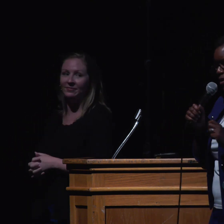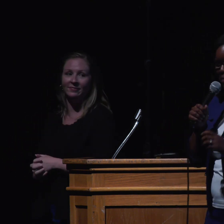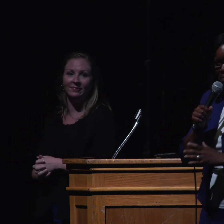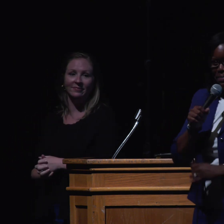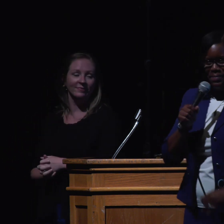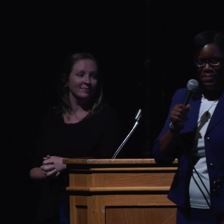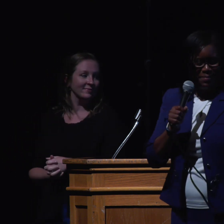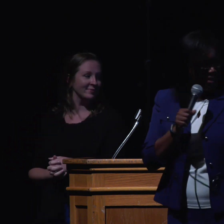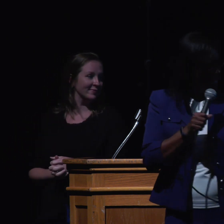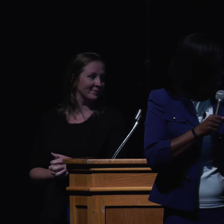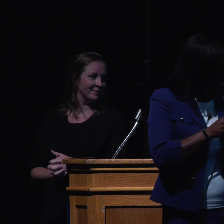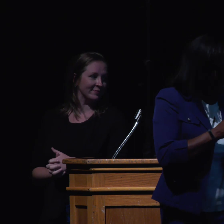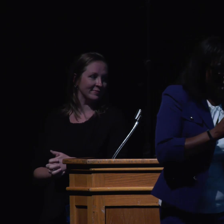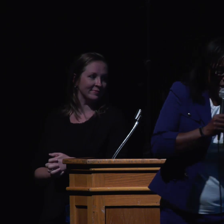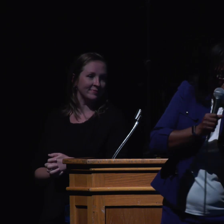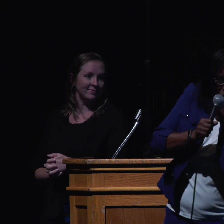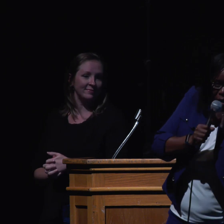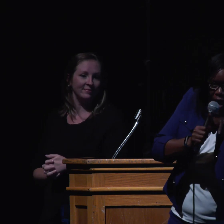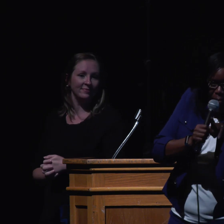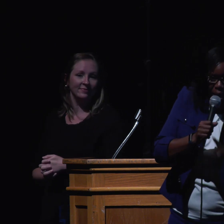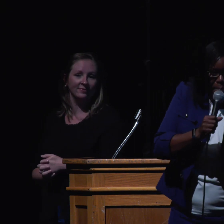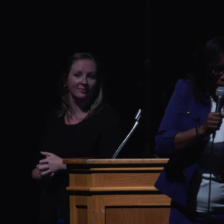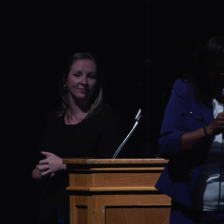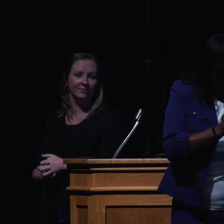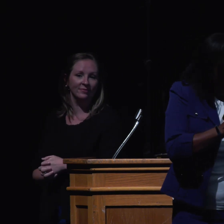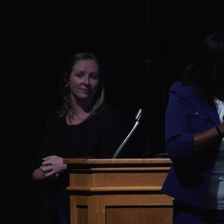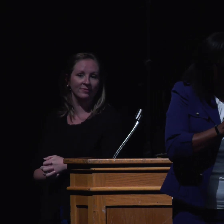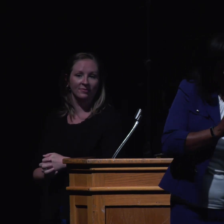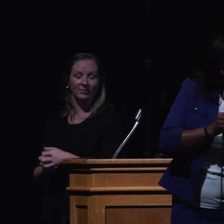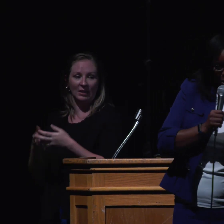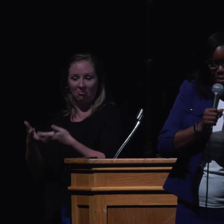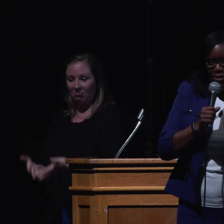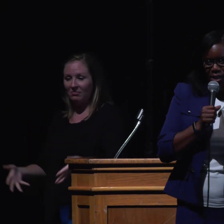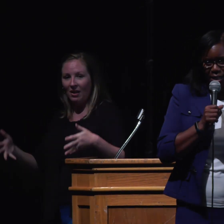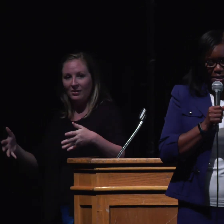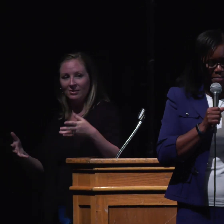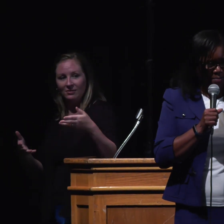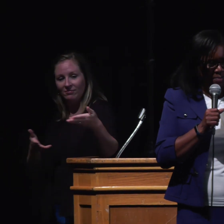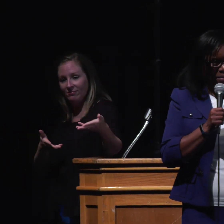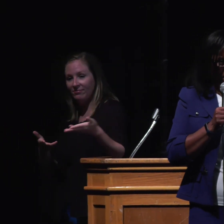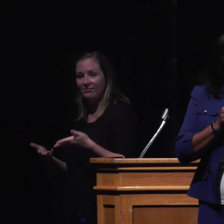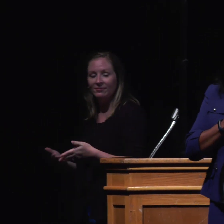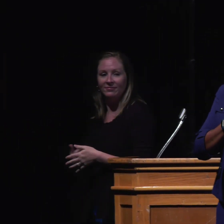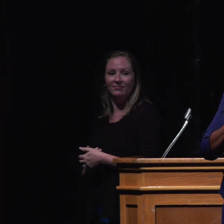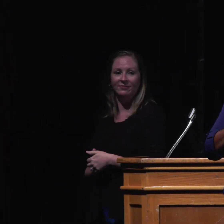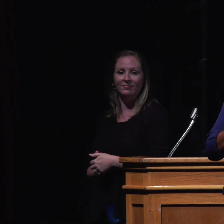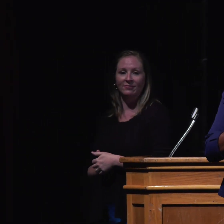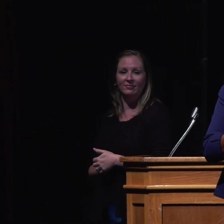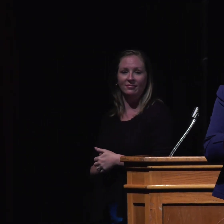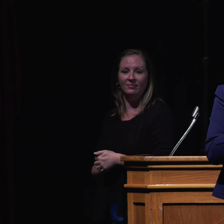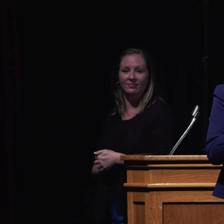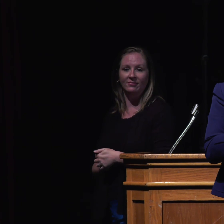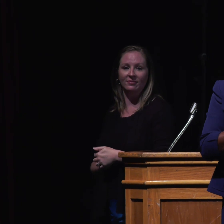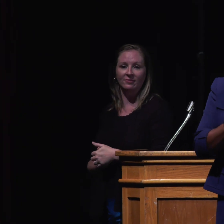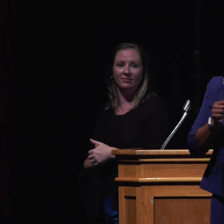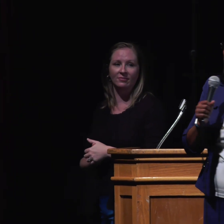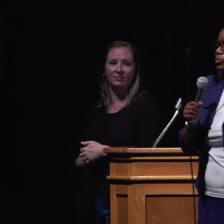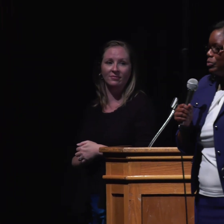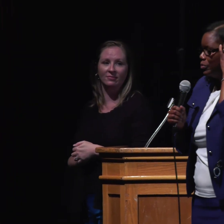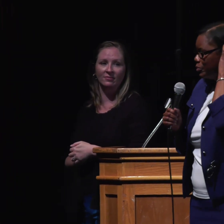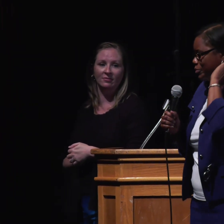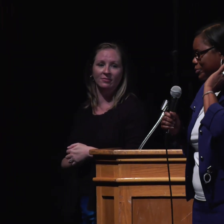Here they come. Can you grab that basket and bring it closer here with all the tickets in it?